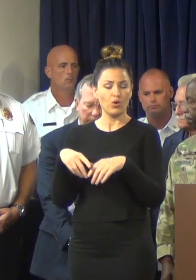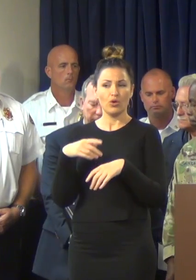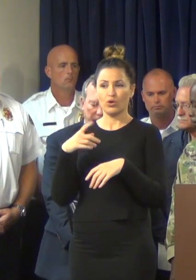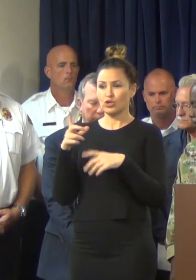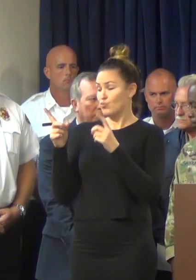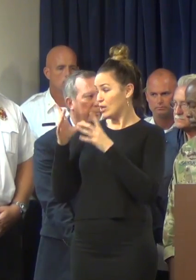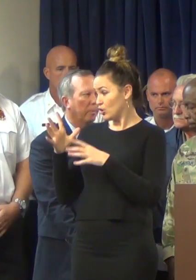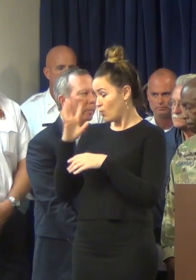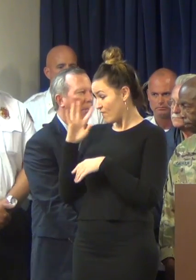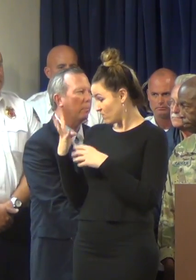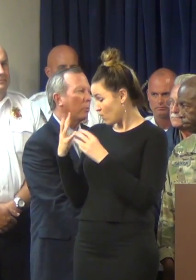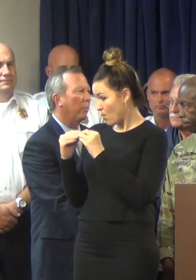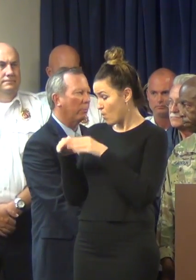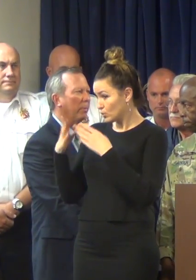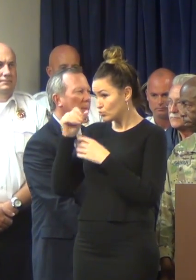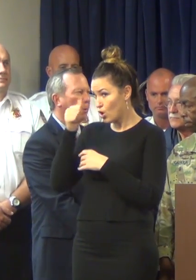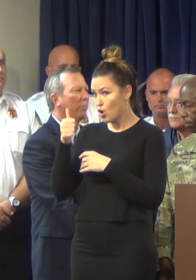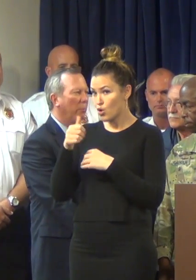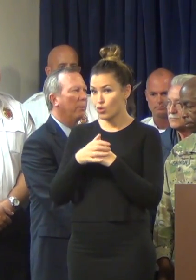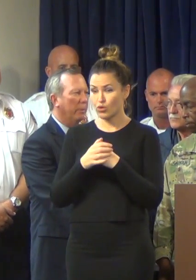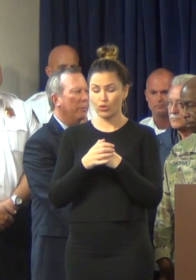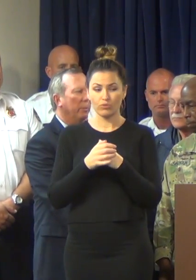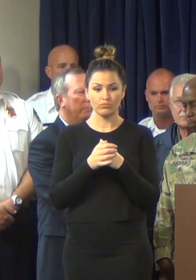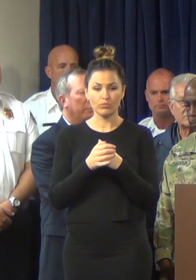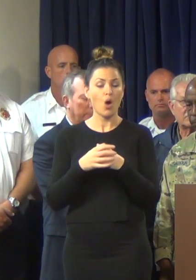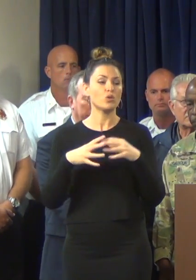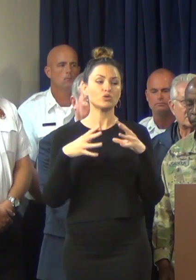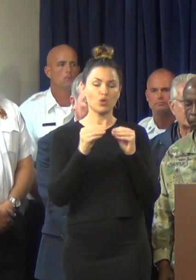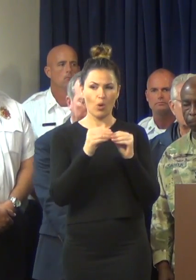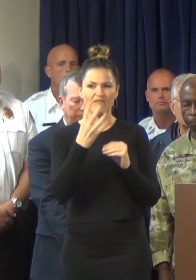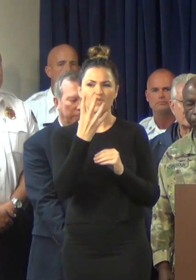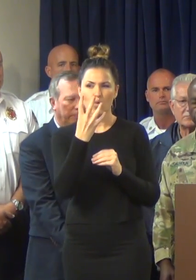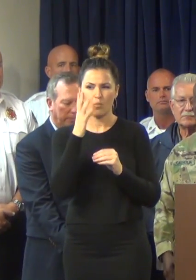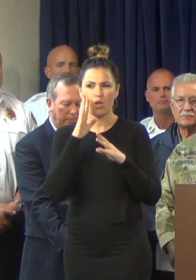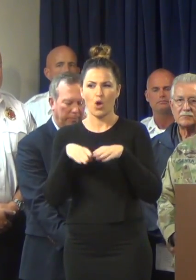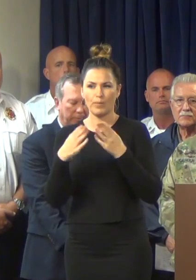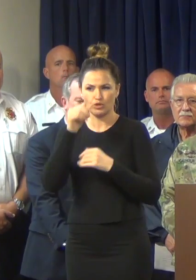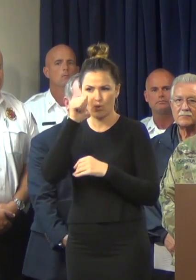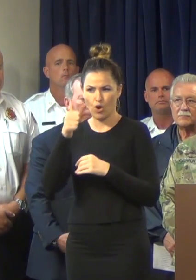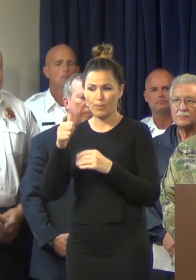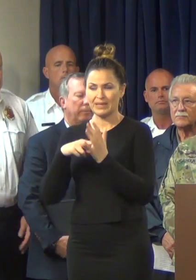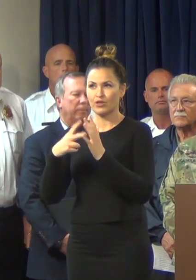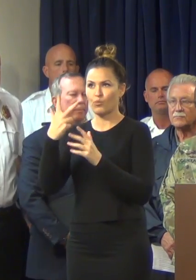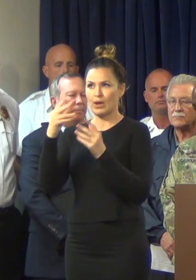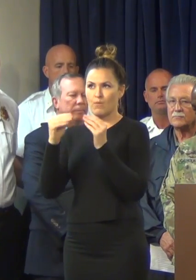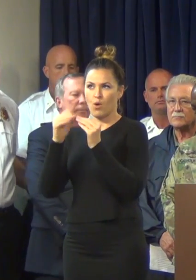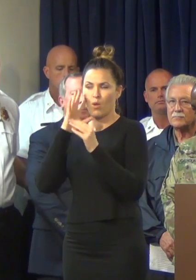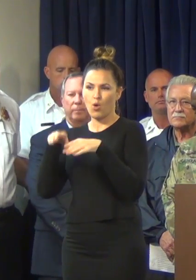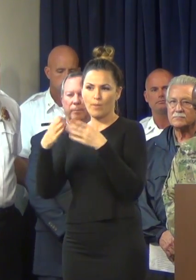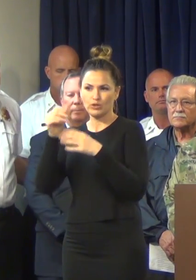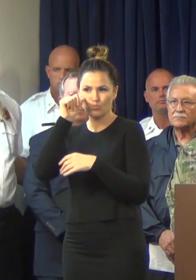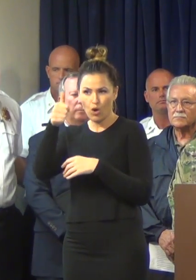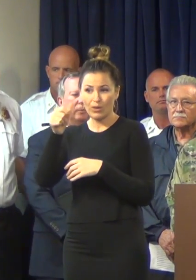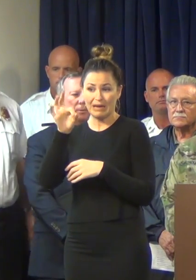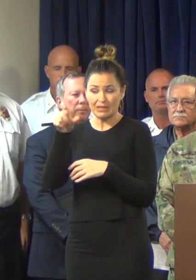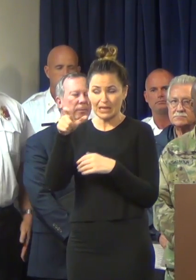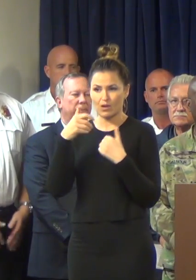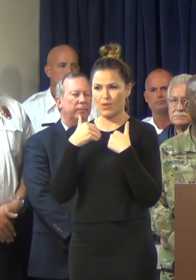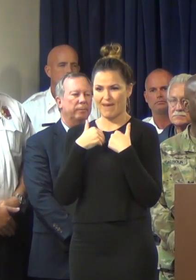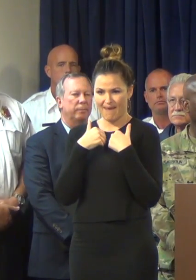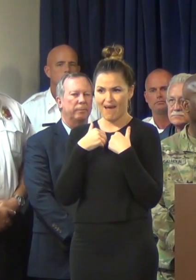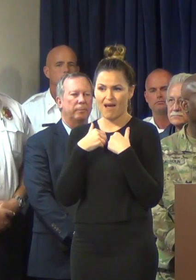more opening tomorrow, correct? Total of 4 will be open tomorrow, so 3 more tomorrow. And if needed, we